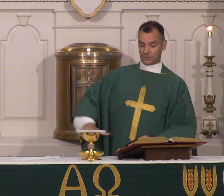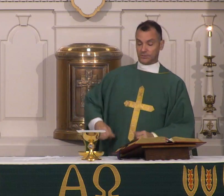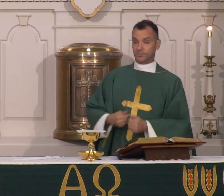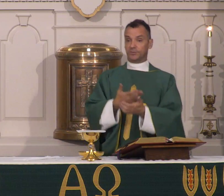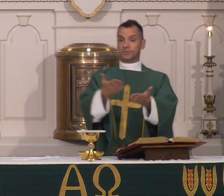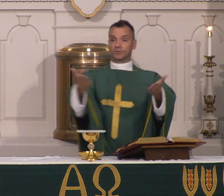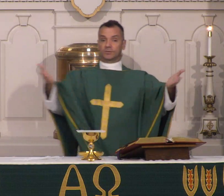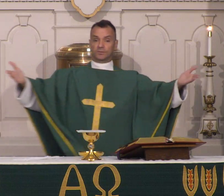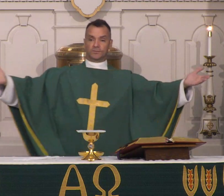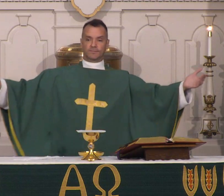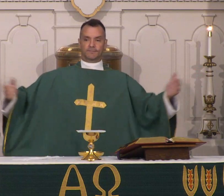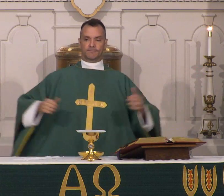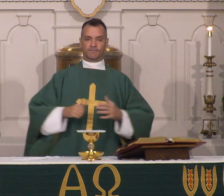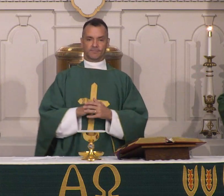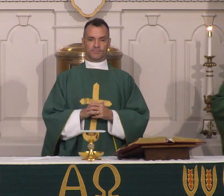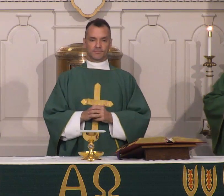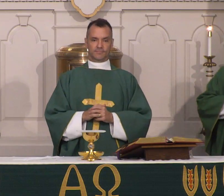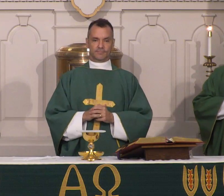The Lord be with you.